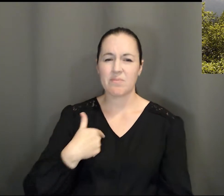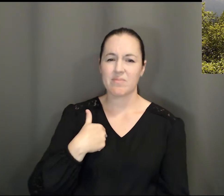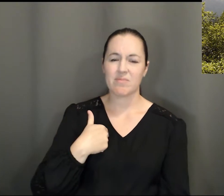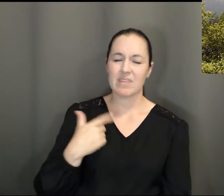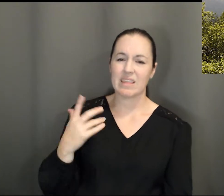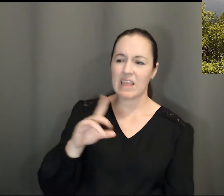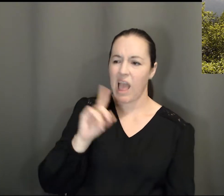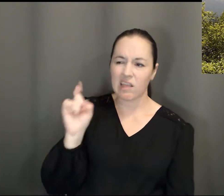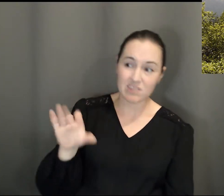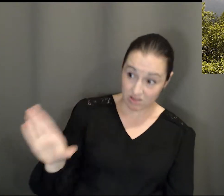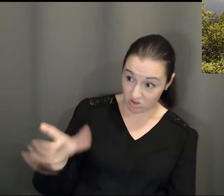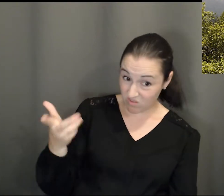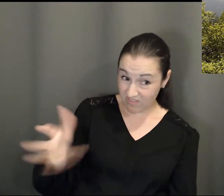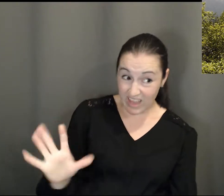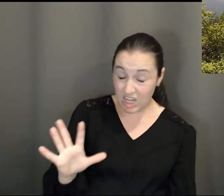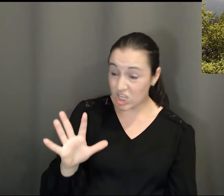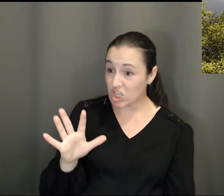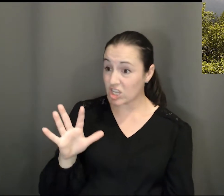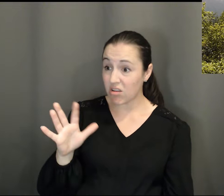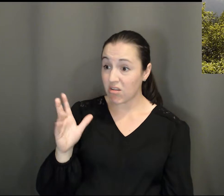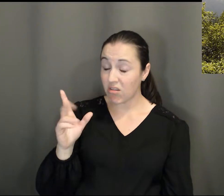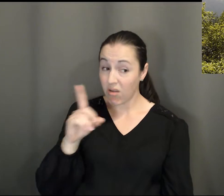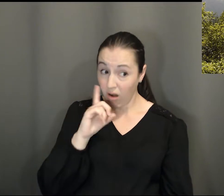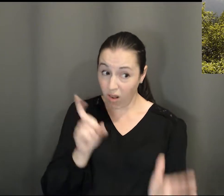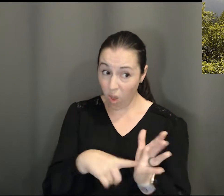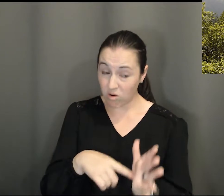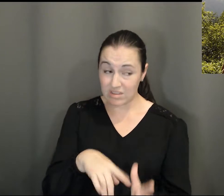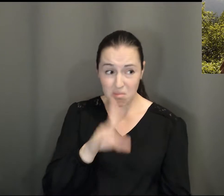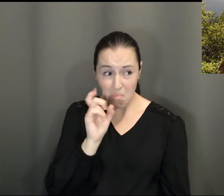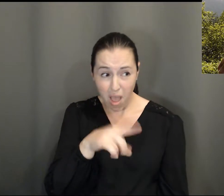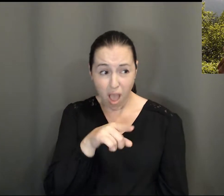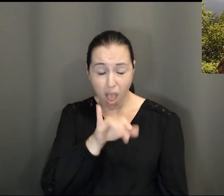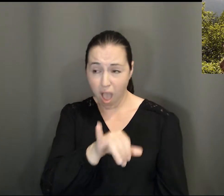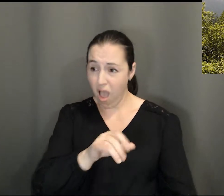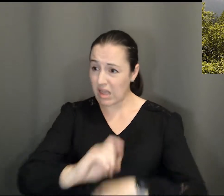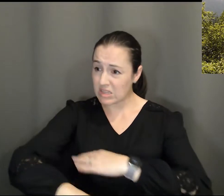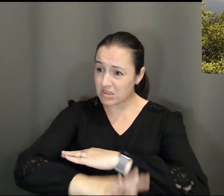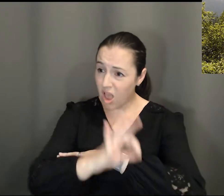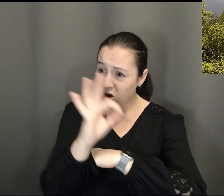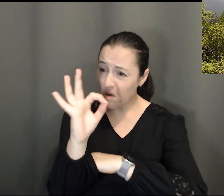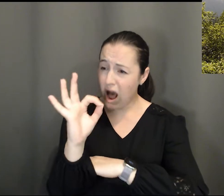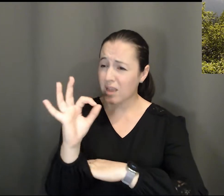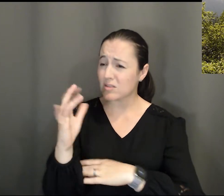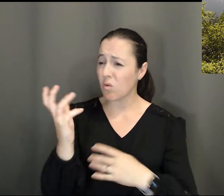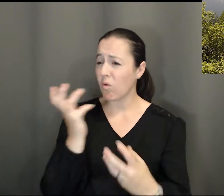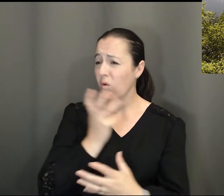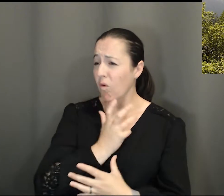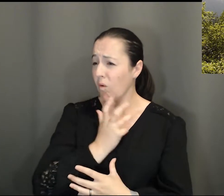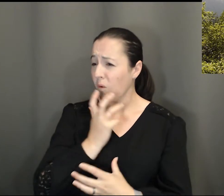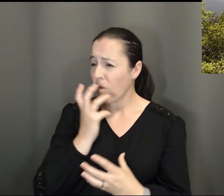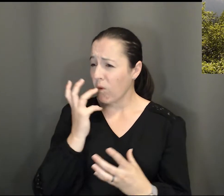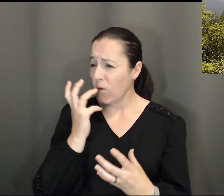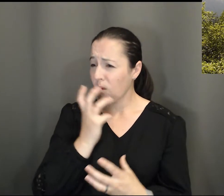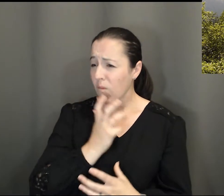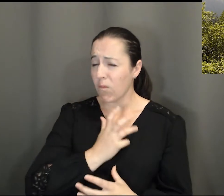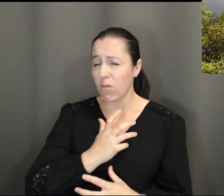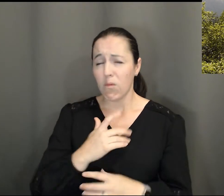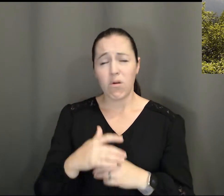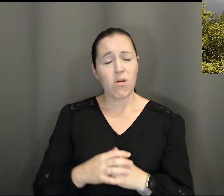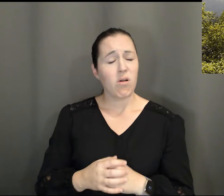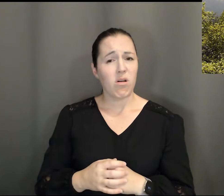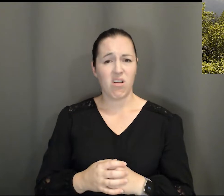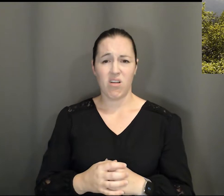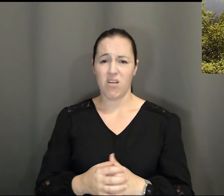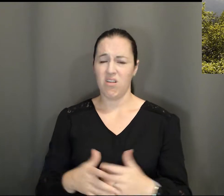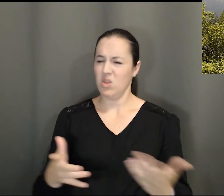You didn't. You're good, but you're not that good. But let me tell you, who is that good? God is that good."